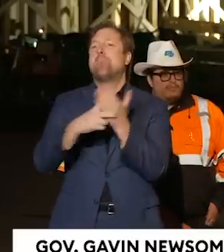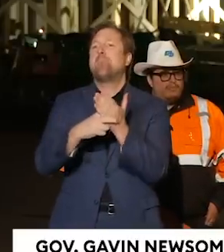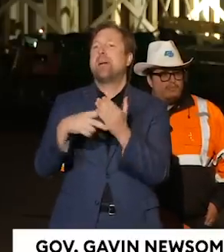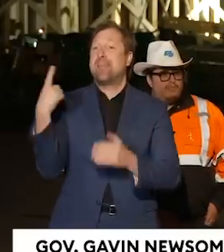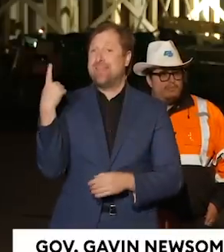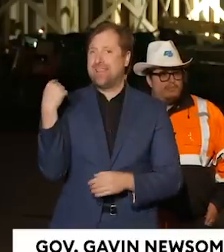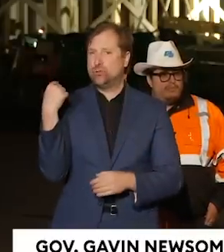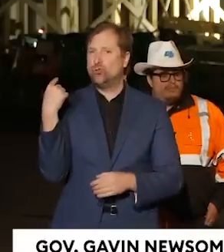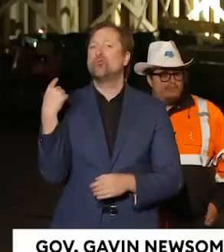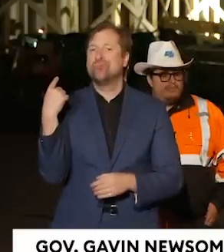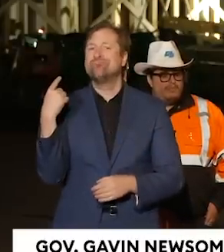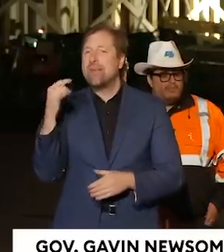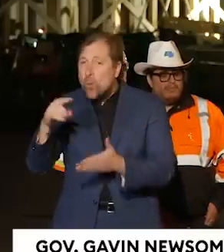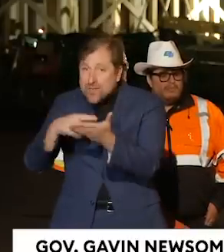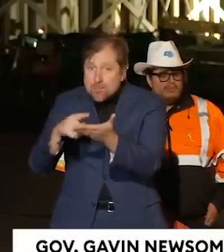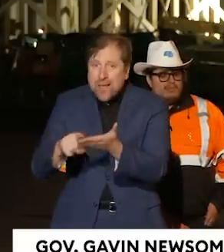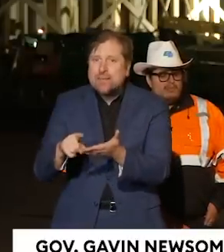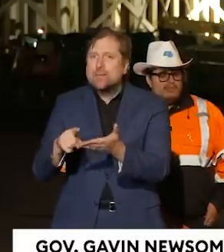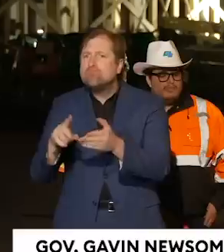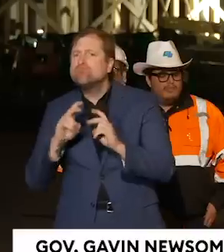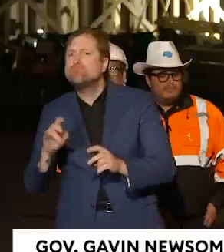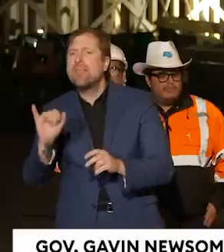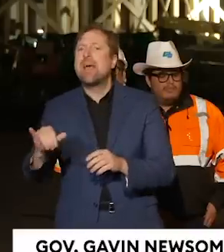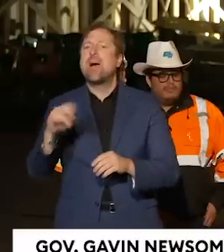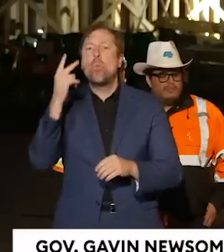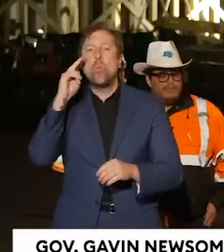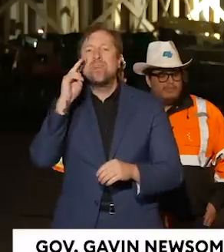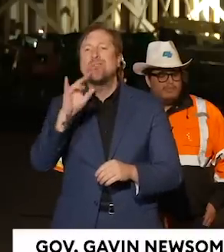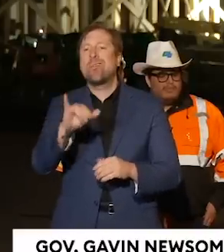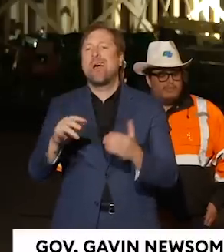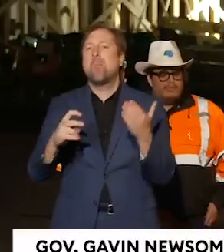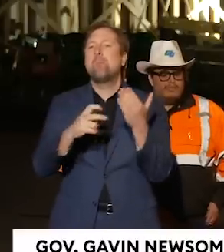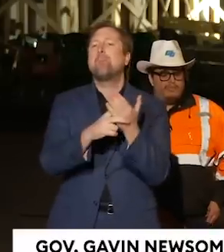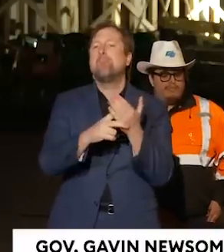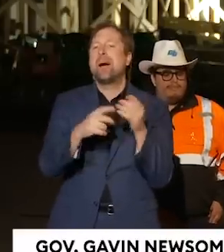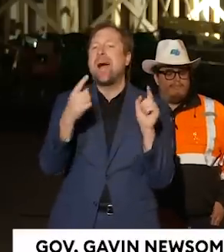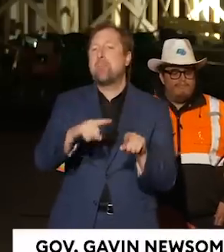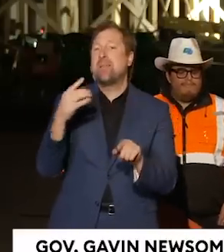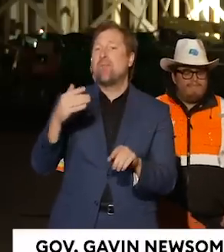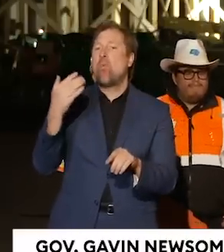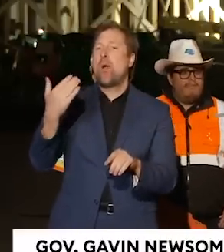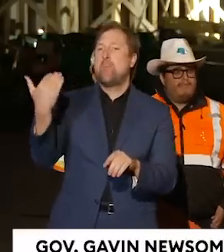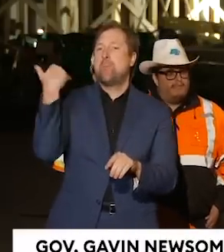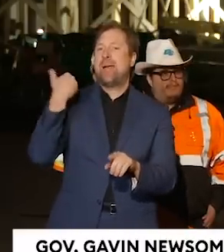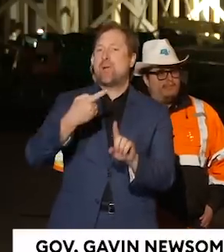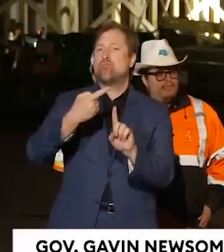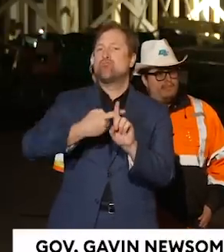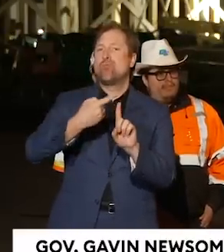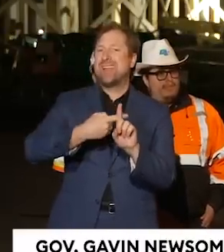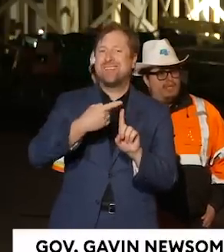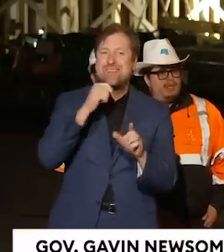was inspected multiple occasions prior to that. That led to the unlawful detainer listing, not only for back rent, but also for